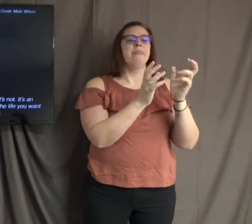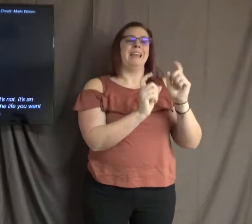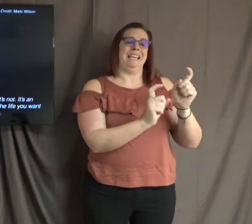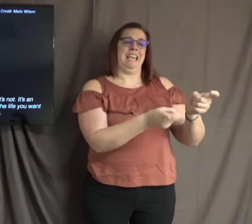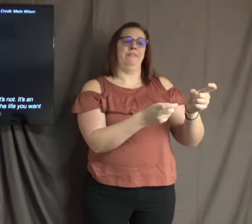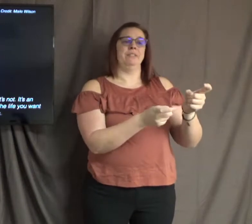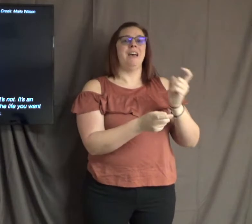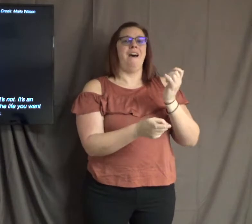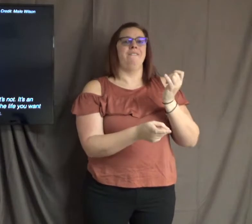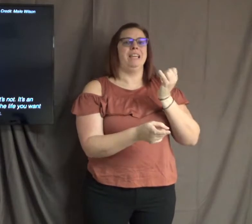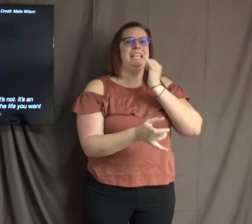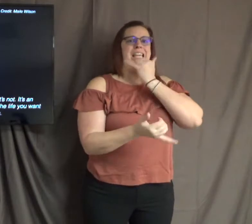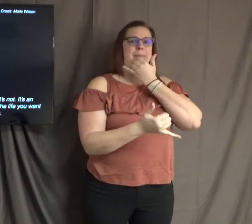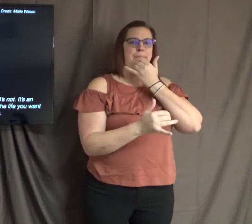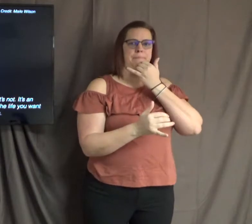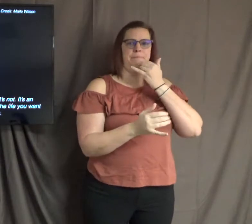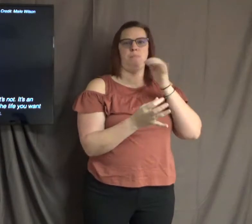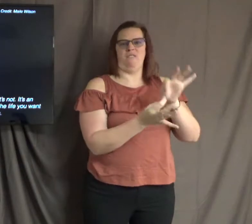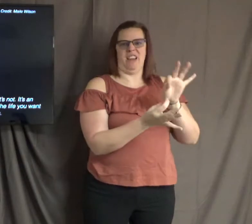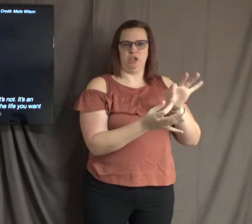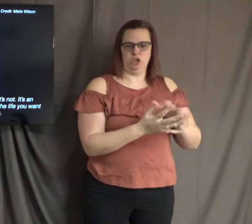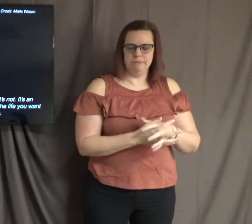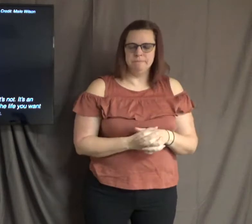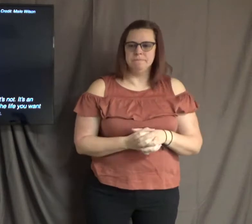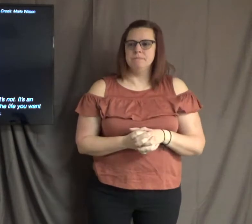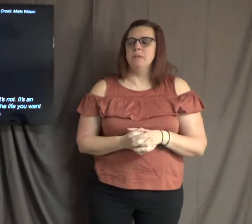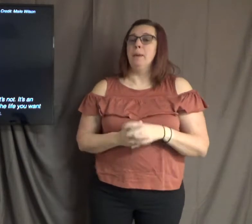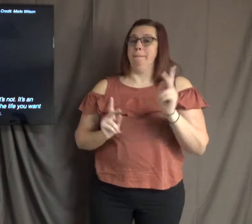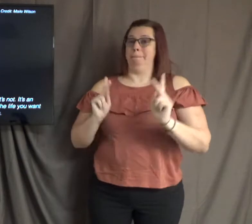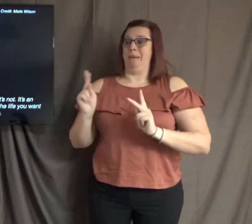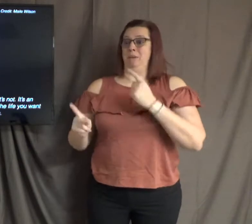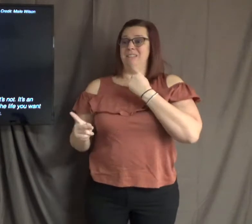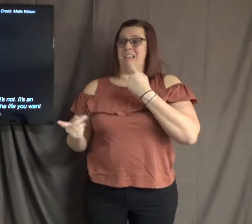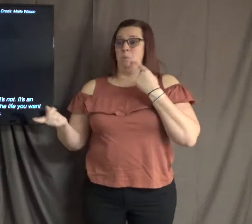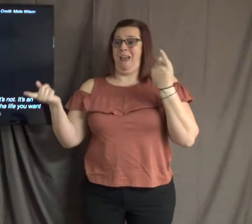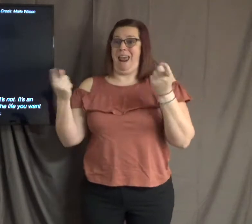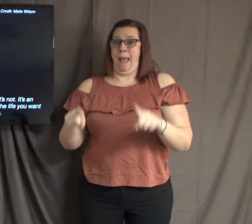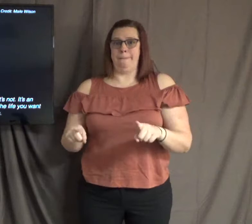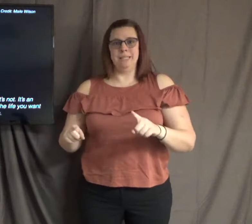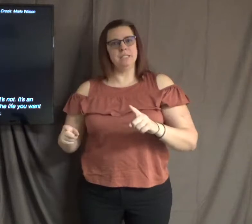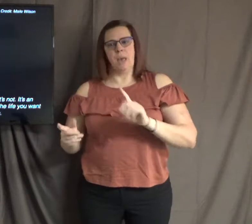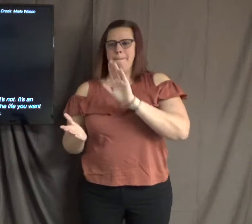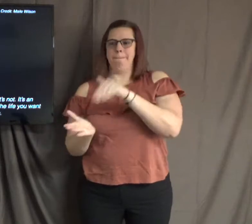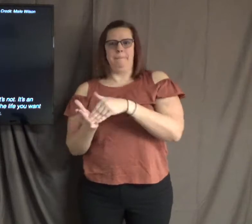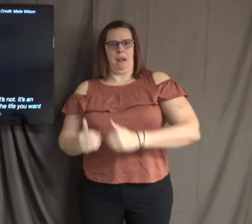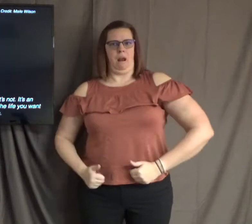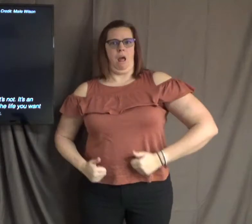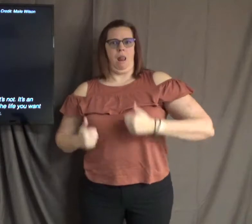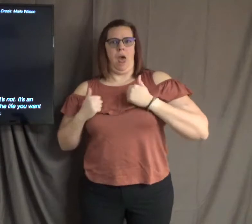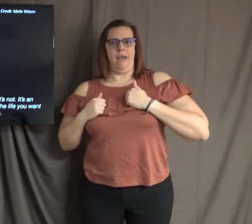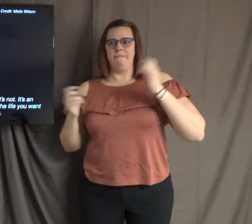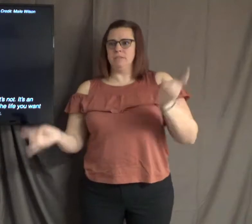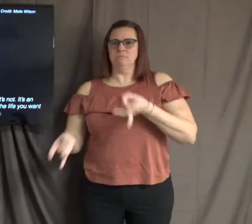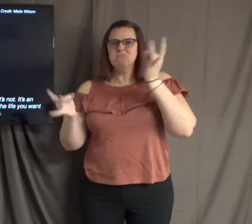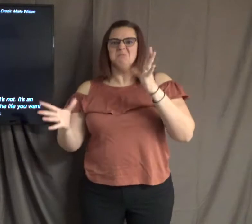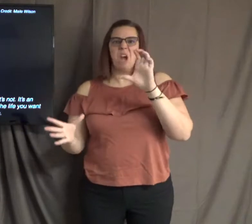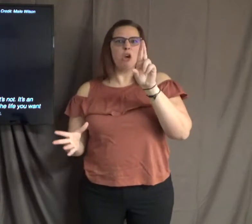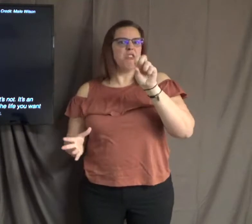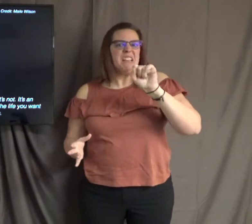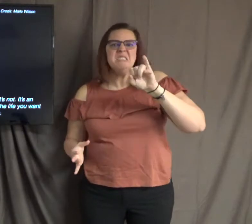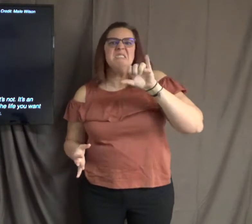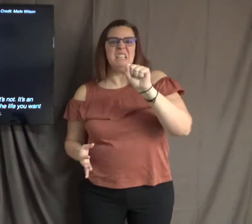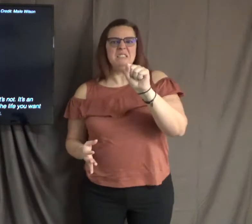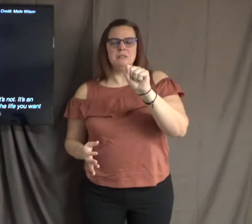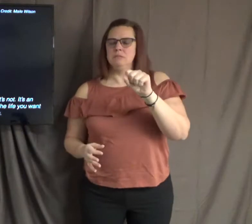People may call what happens at midlife a crisis, but it's not. It's an unraveling, a time when